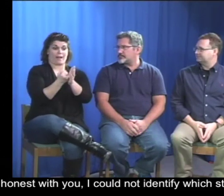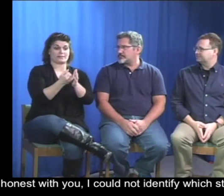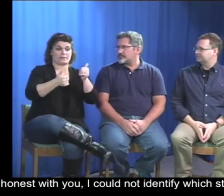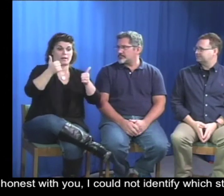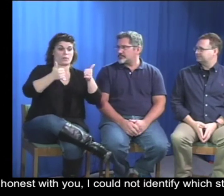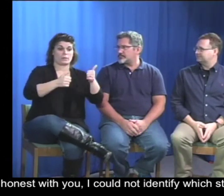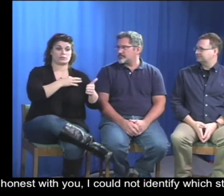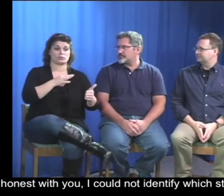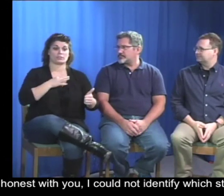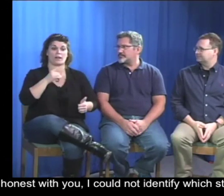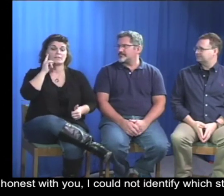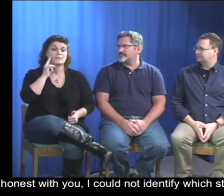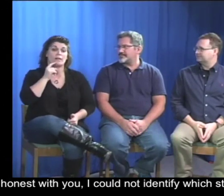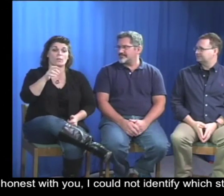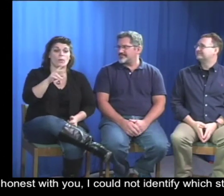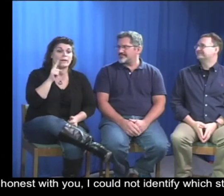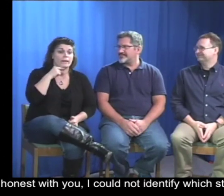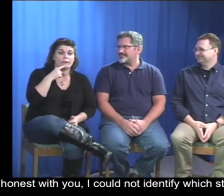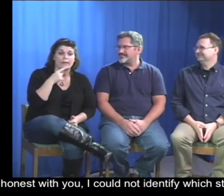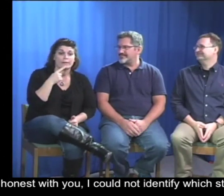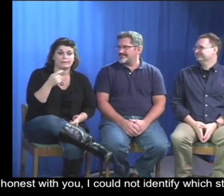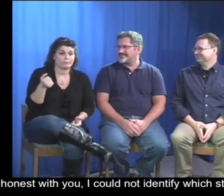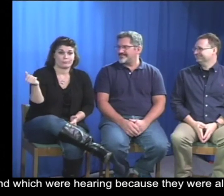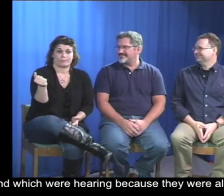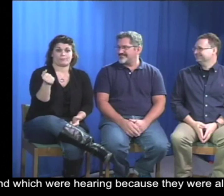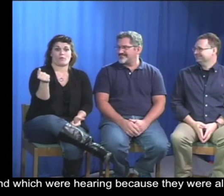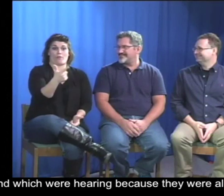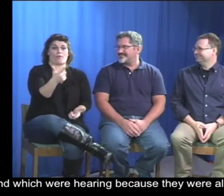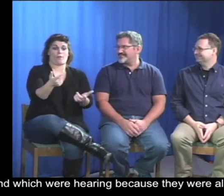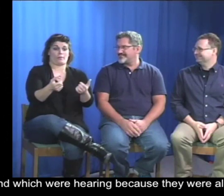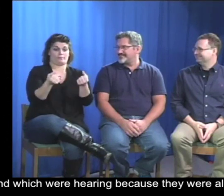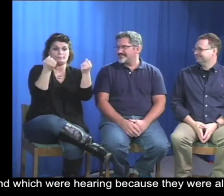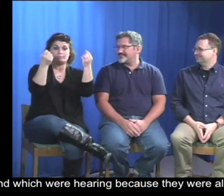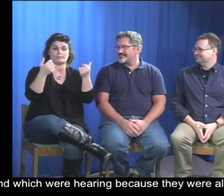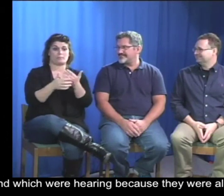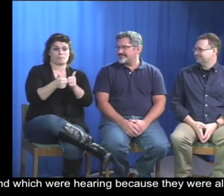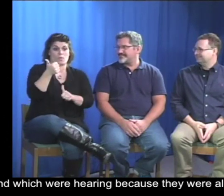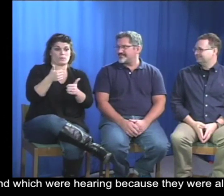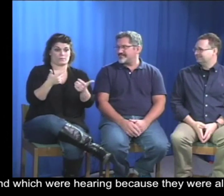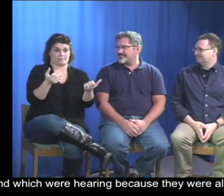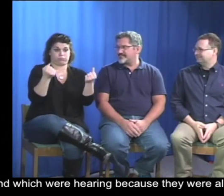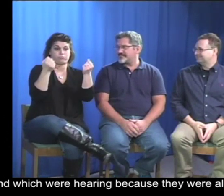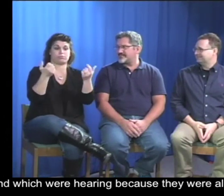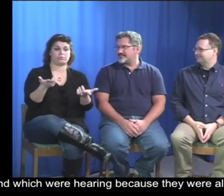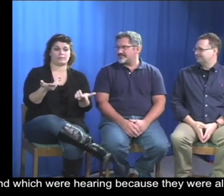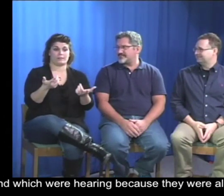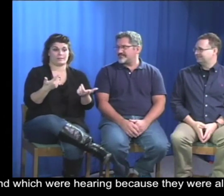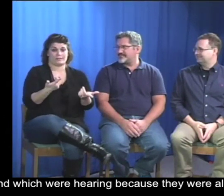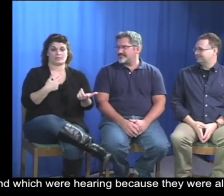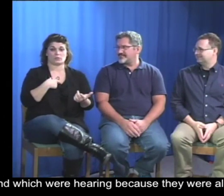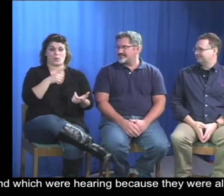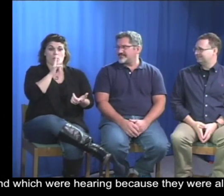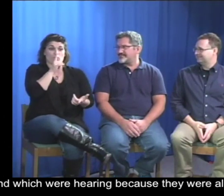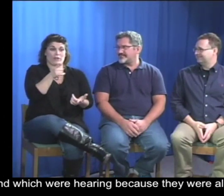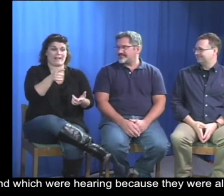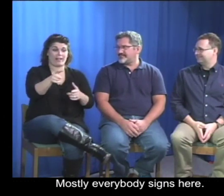I couldn't identify which staff was deaf and which were hearing because they were all signing. Mostly everybody signs